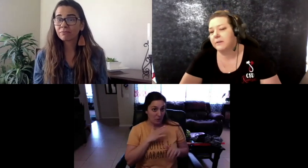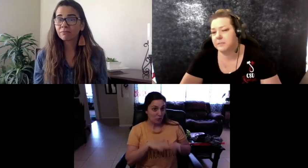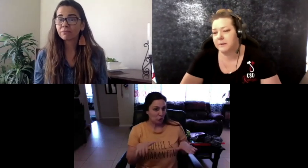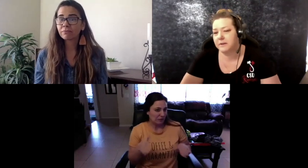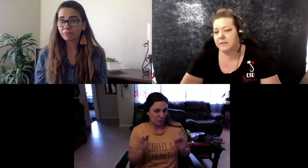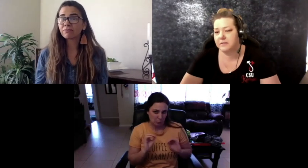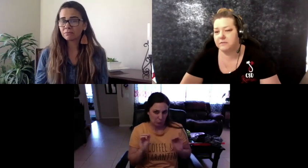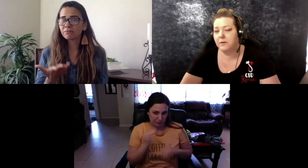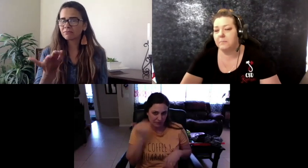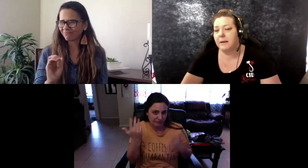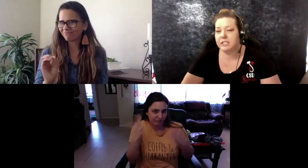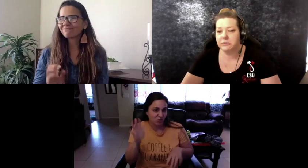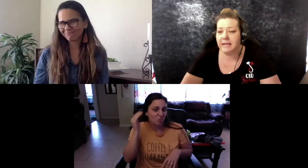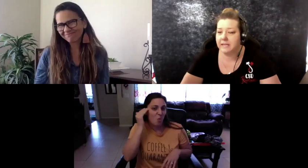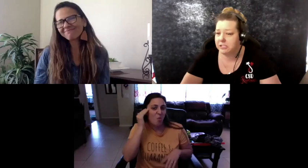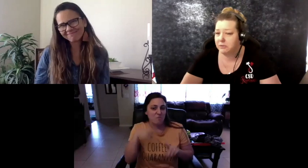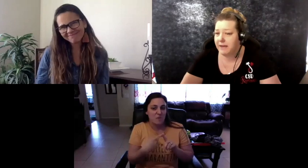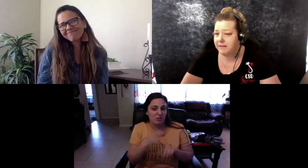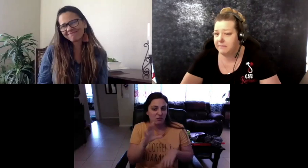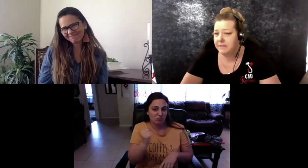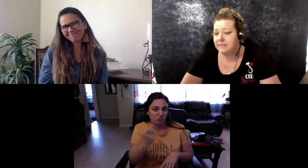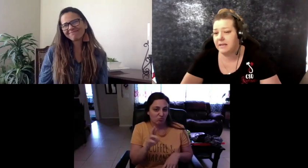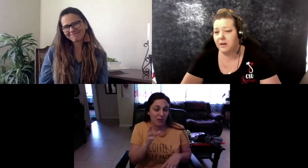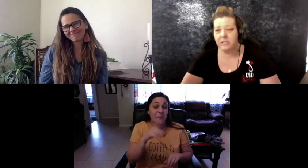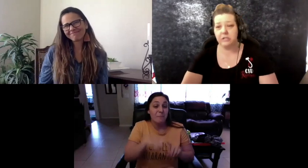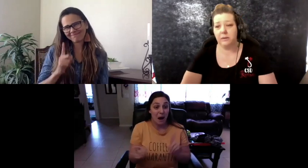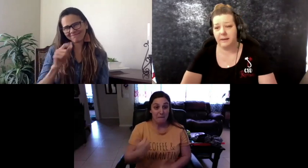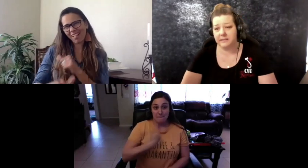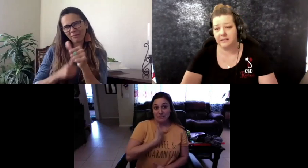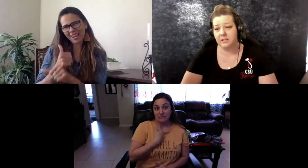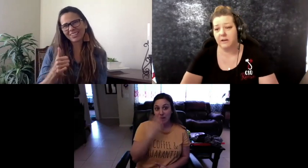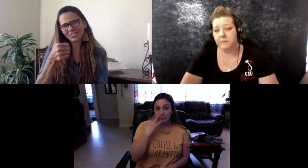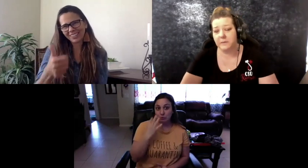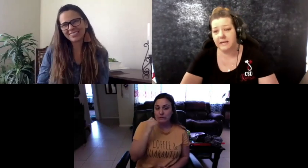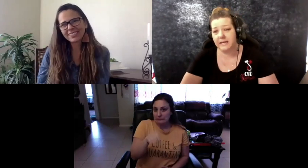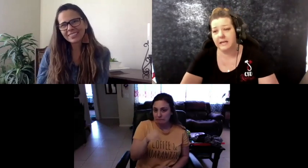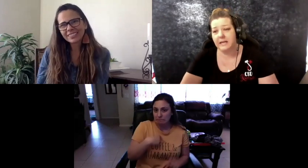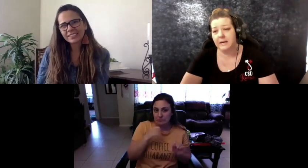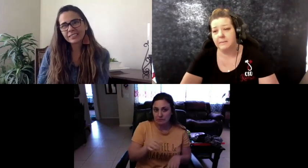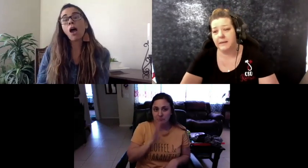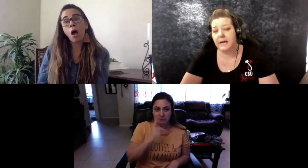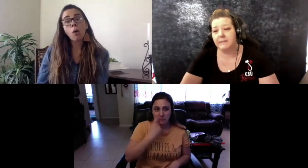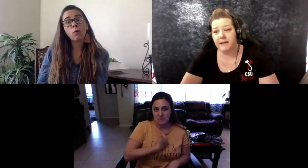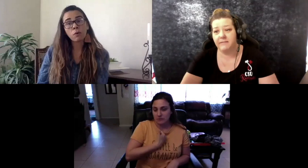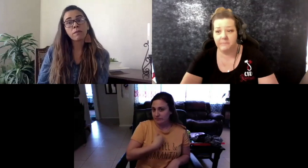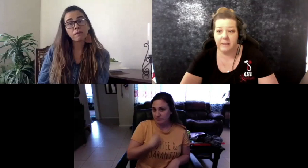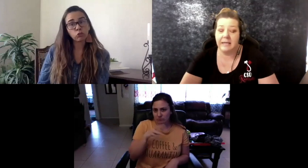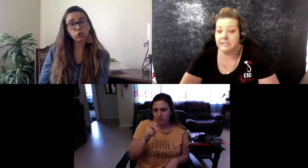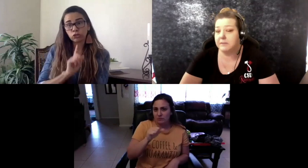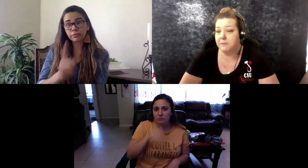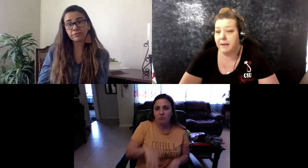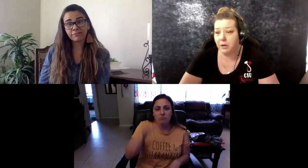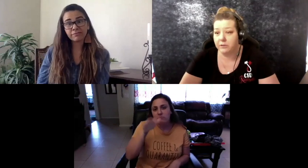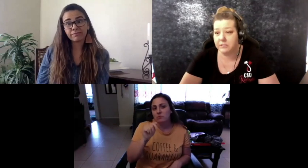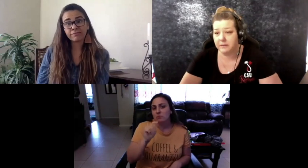Prior experience for my children, I actually don't have any because I already knew about CSDR from the beginning. But I can speak